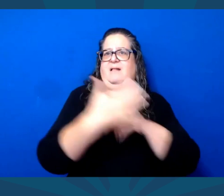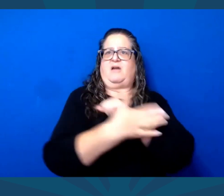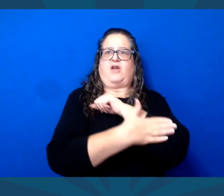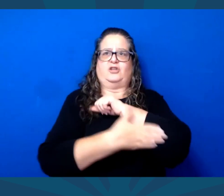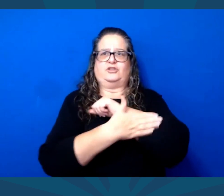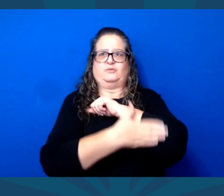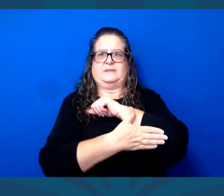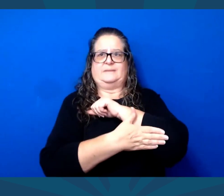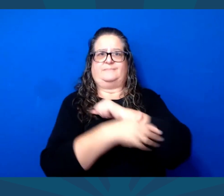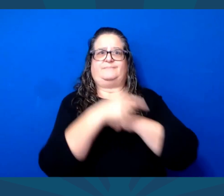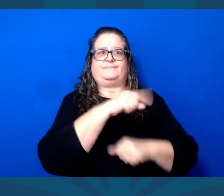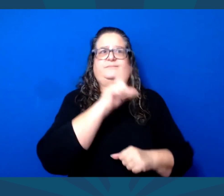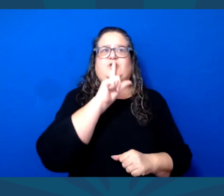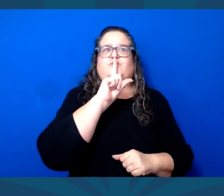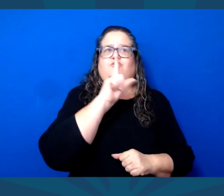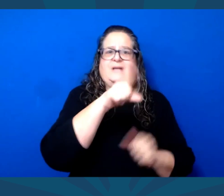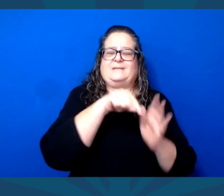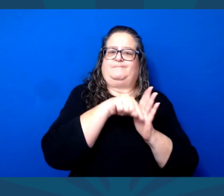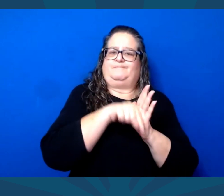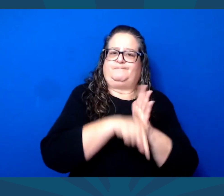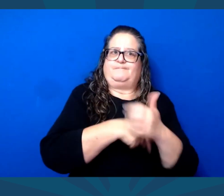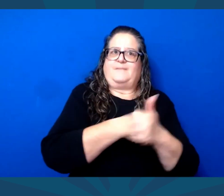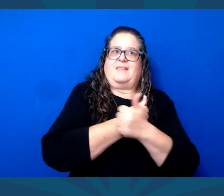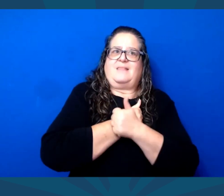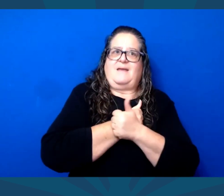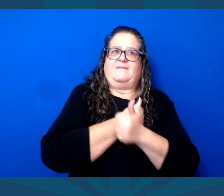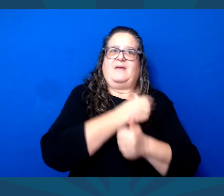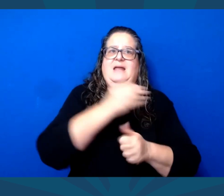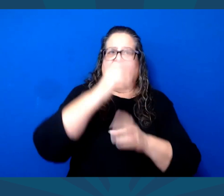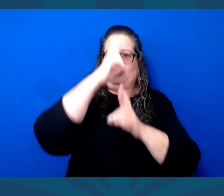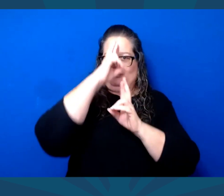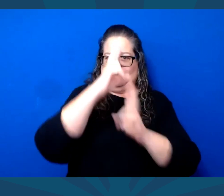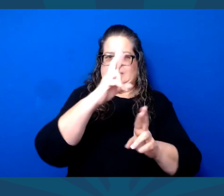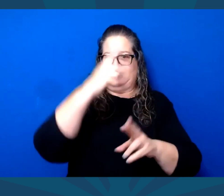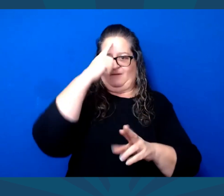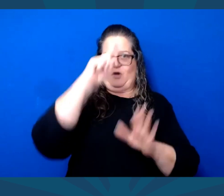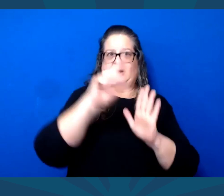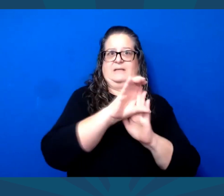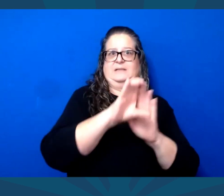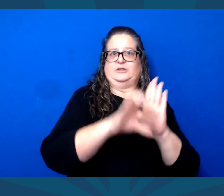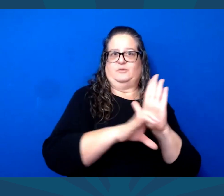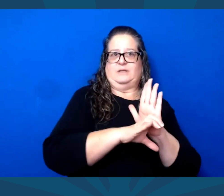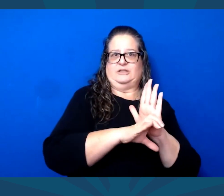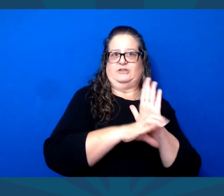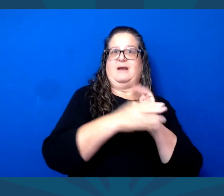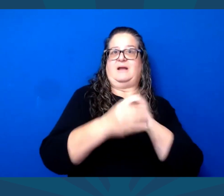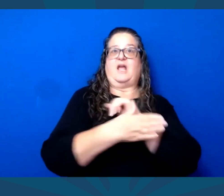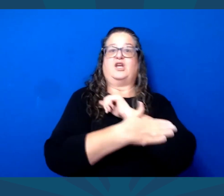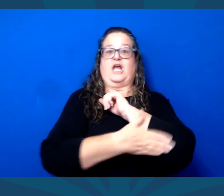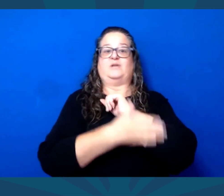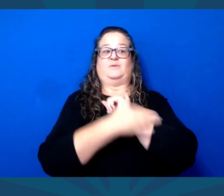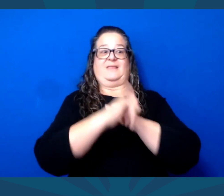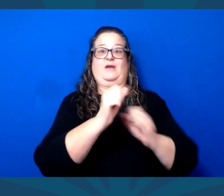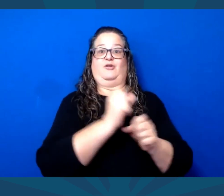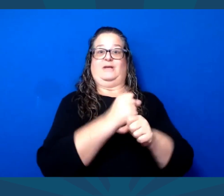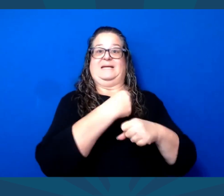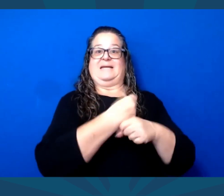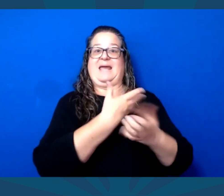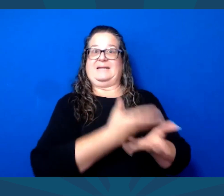have a deep love and respect for the Constitution and the country for which it was created. As